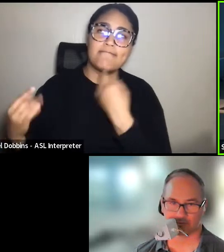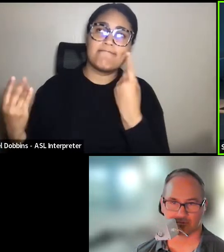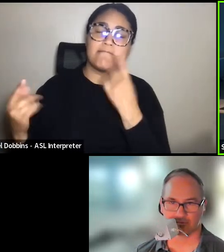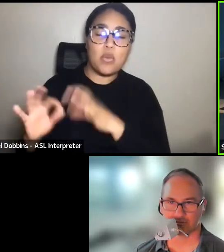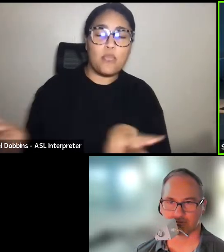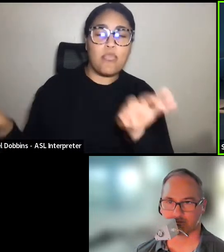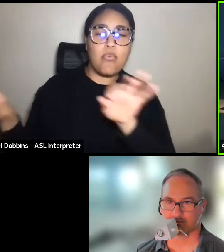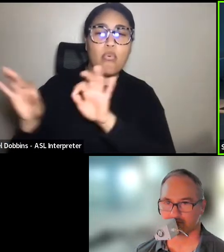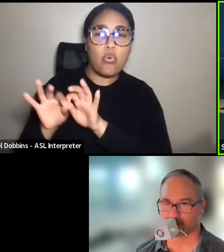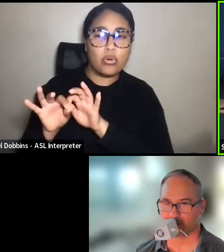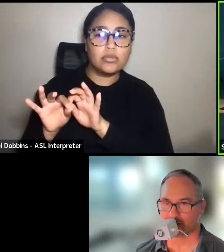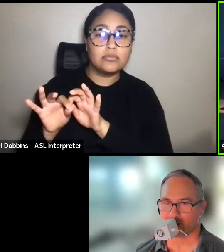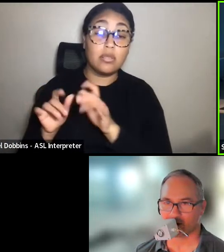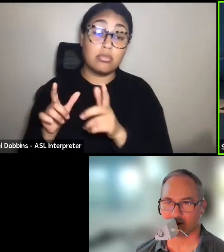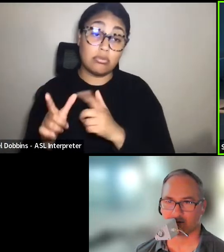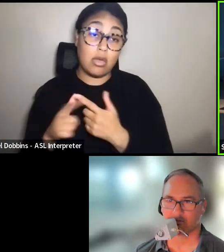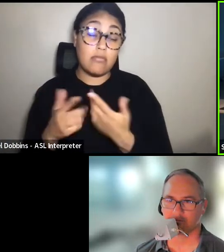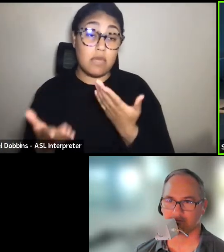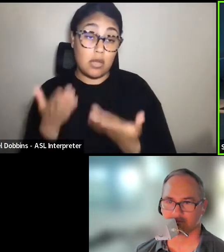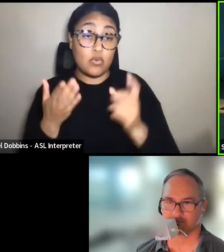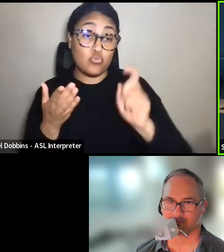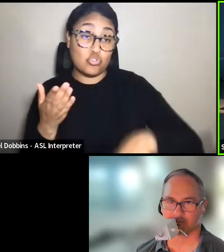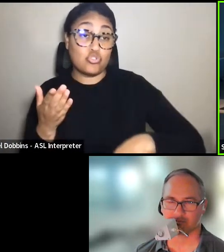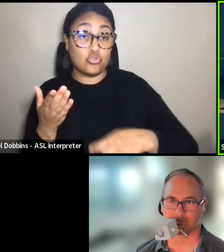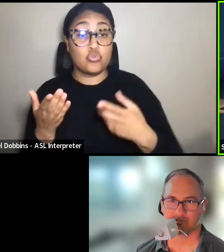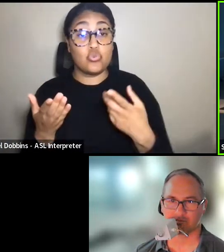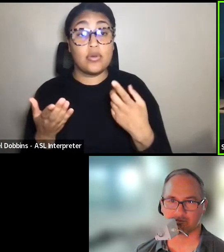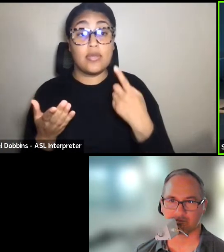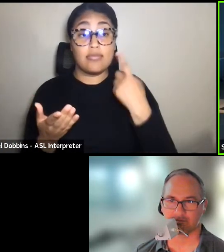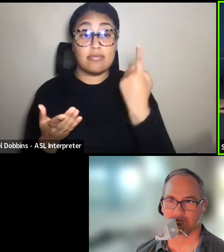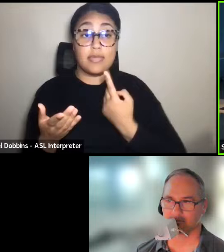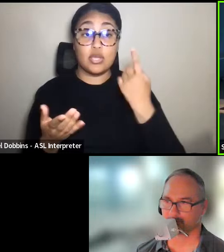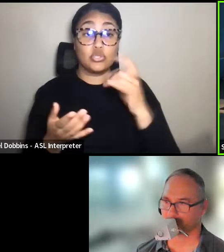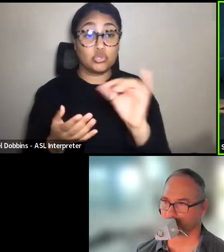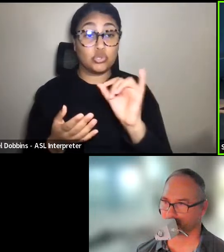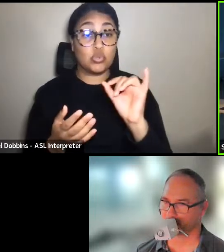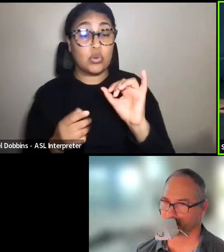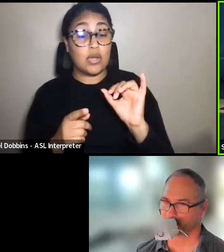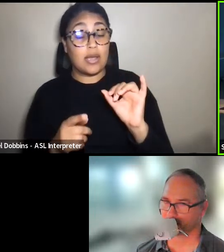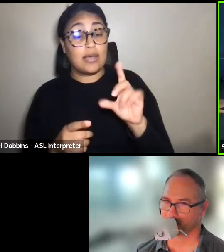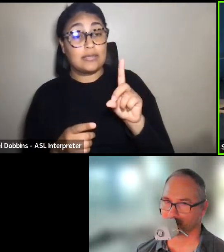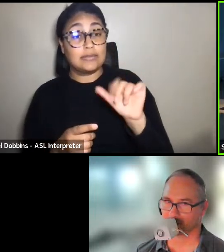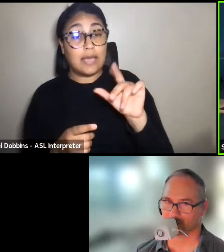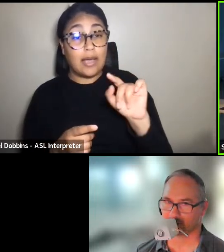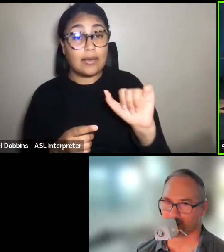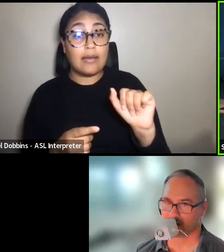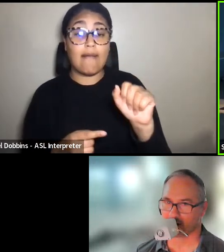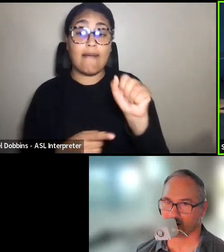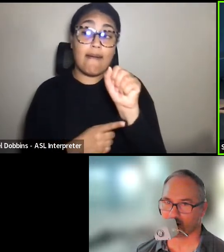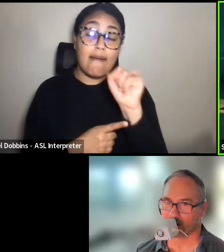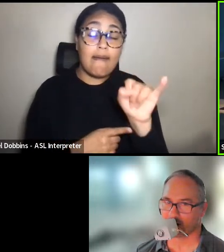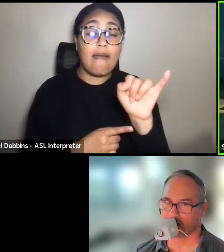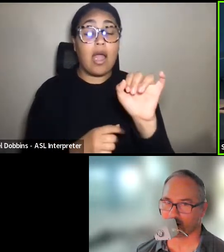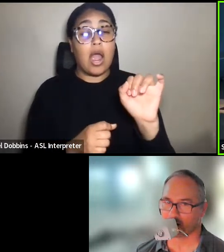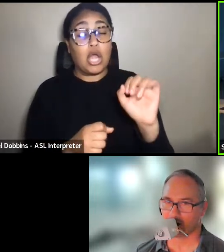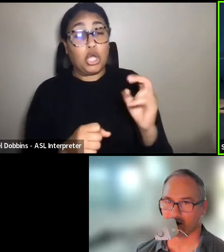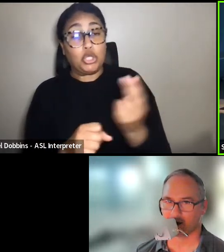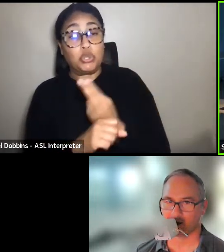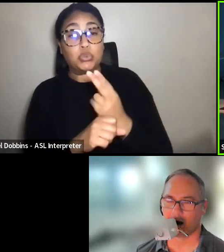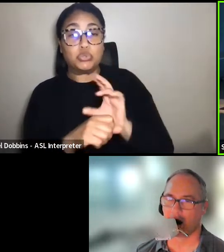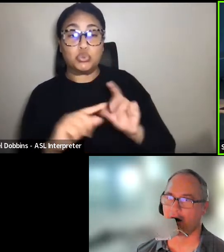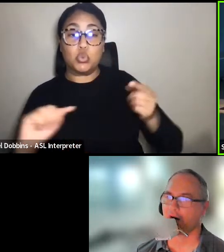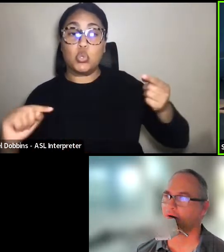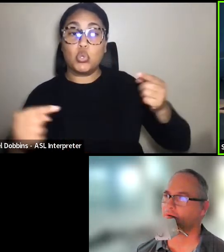important, then perhaps we need to be thinking about all the possible ways in which data or AI could be used to harm